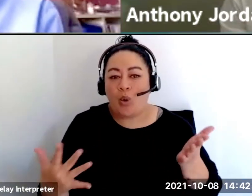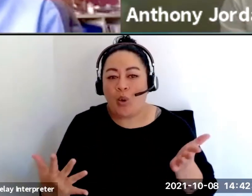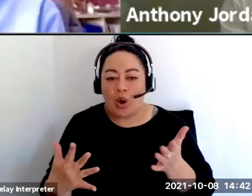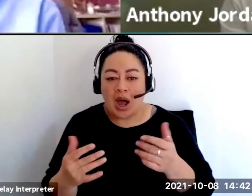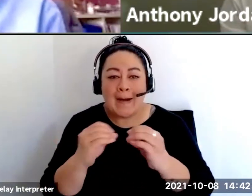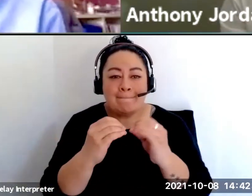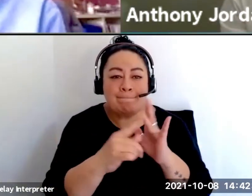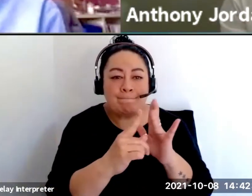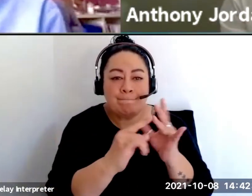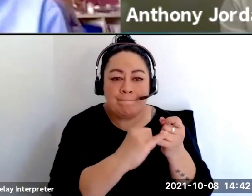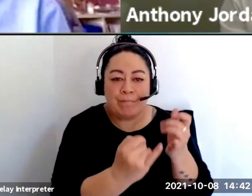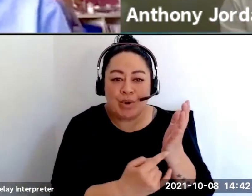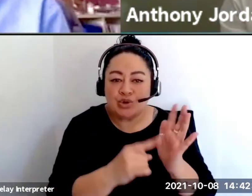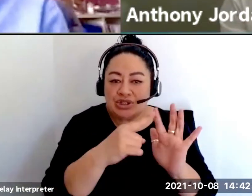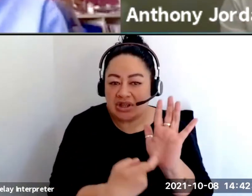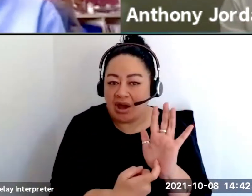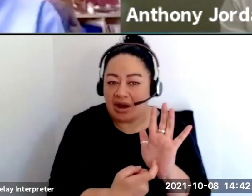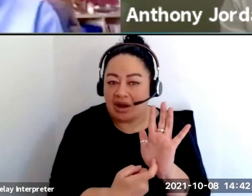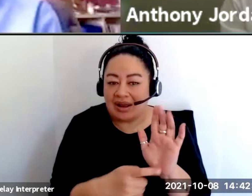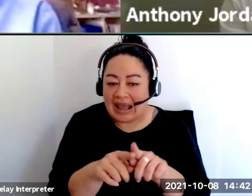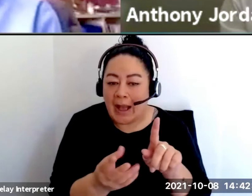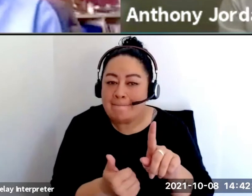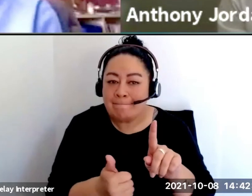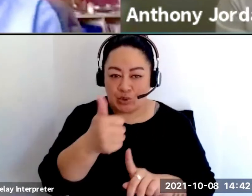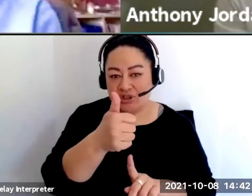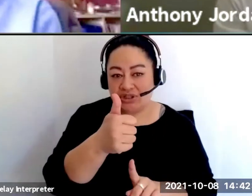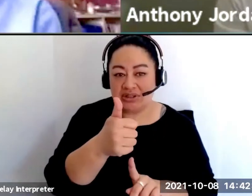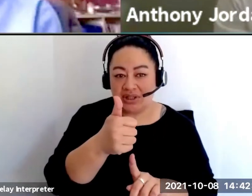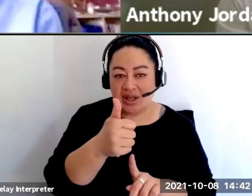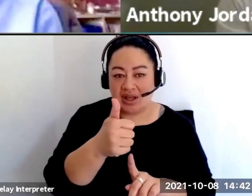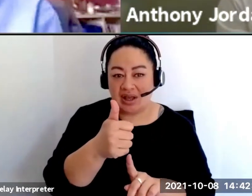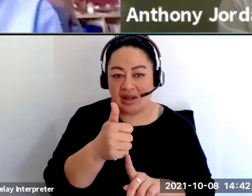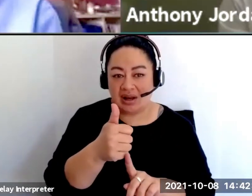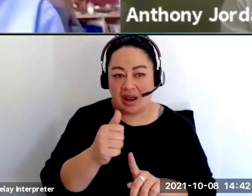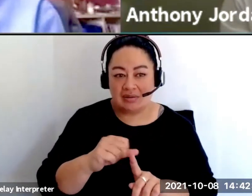but just to give us another boost of that vaccine at